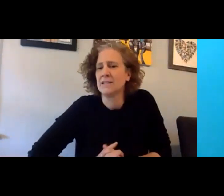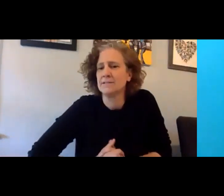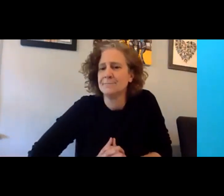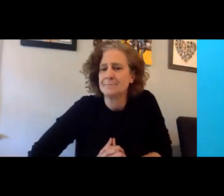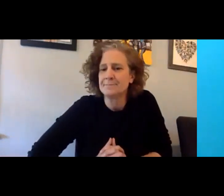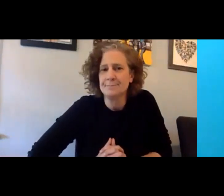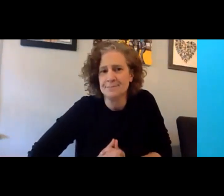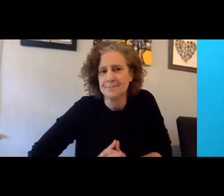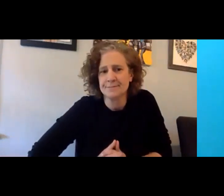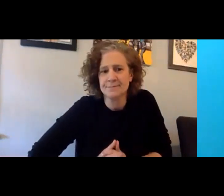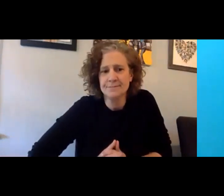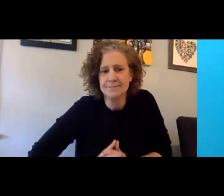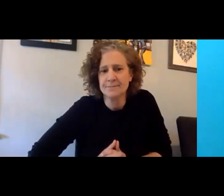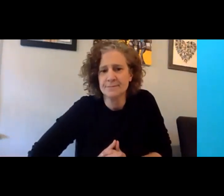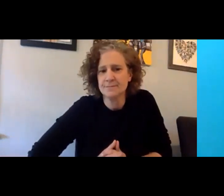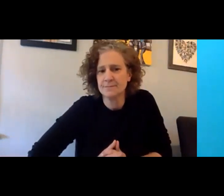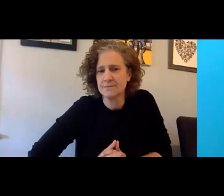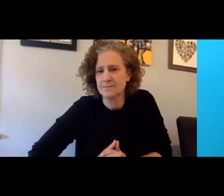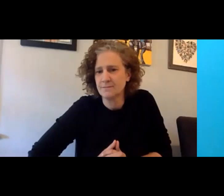No.